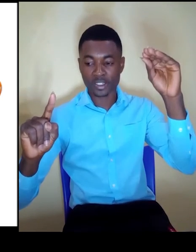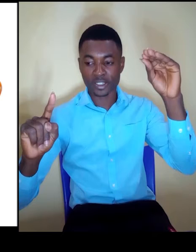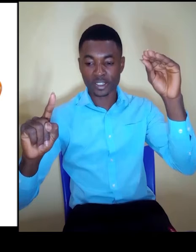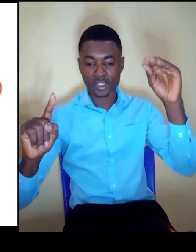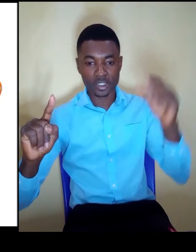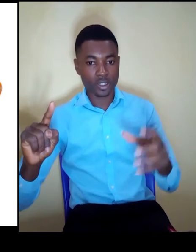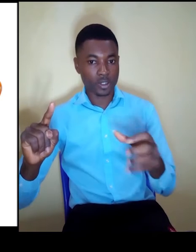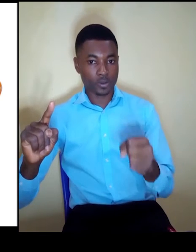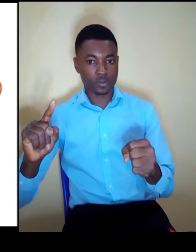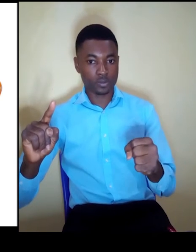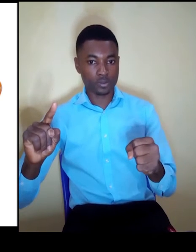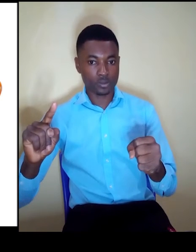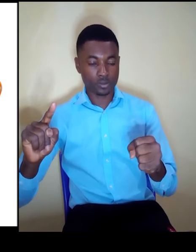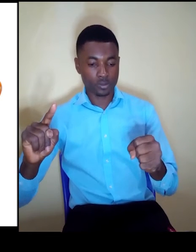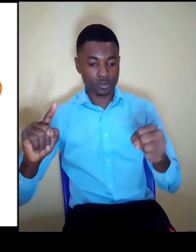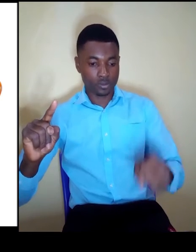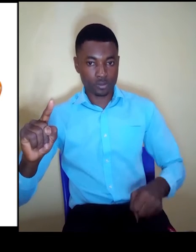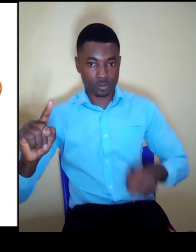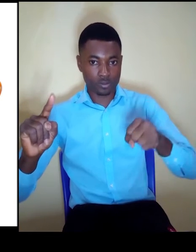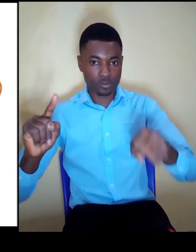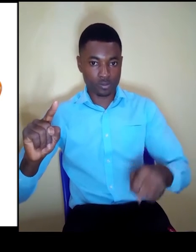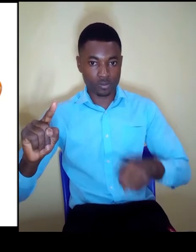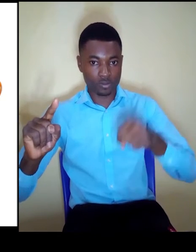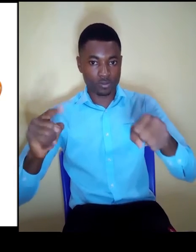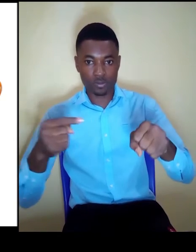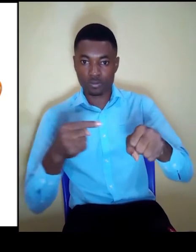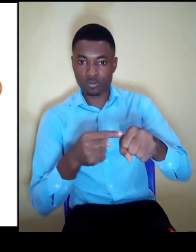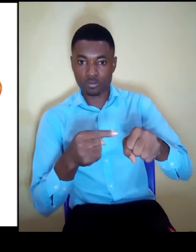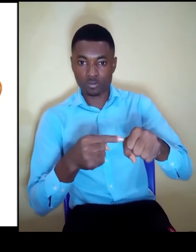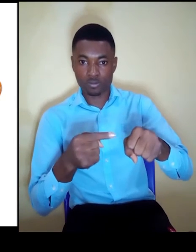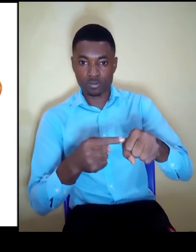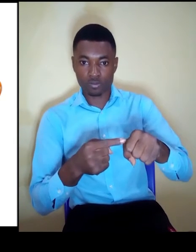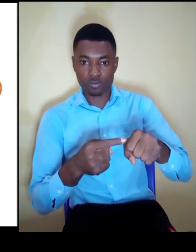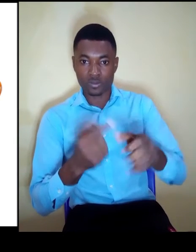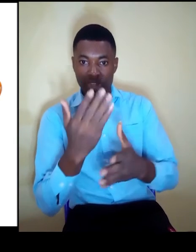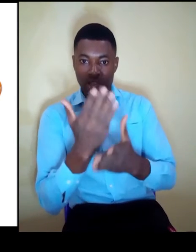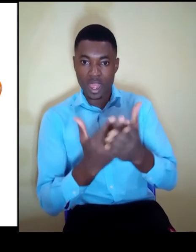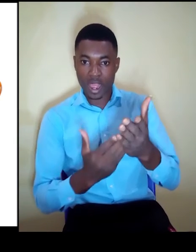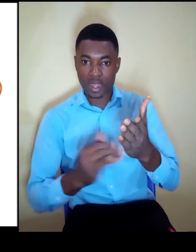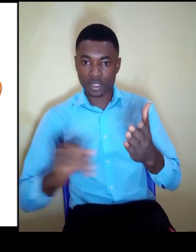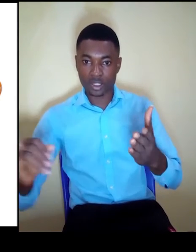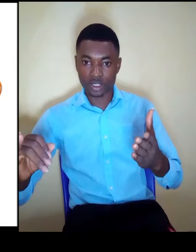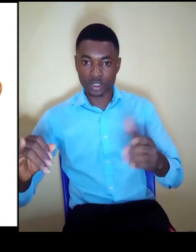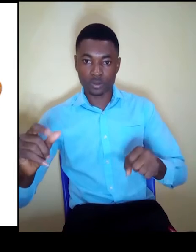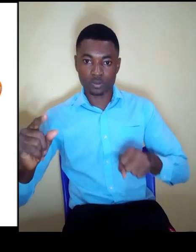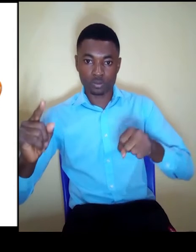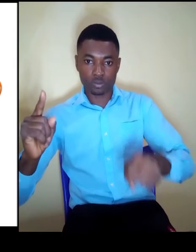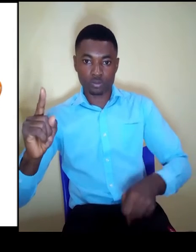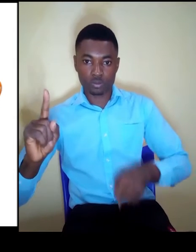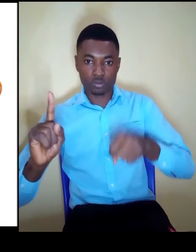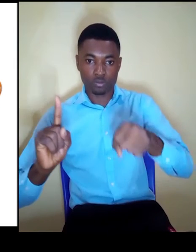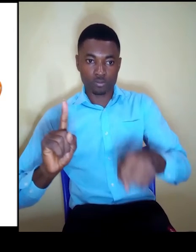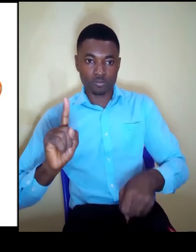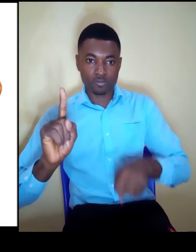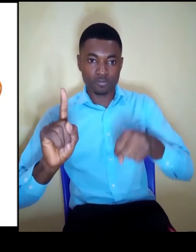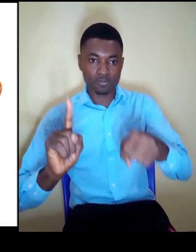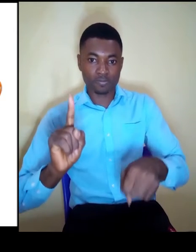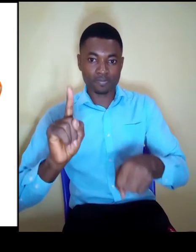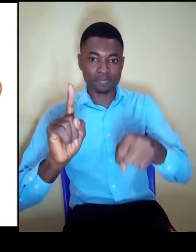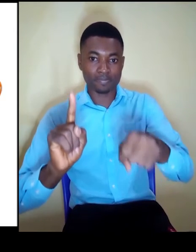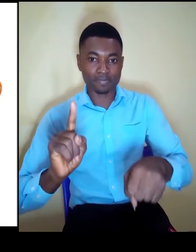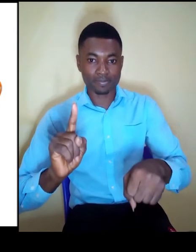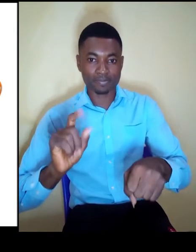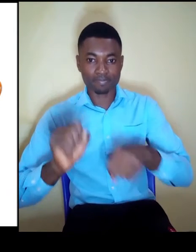boy himself, and the handling classifier where the hand holds an imaginary